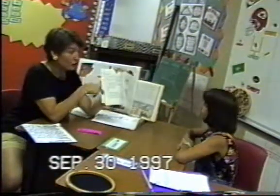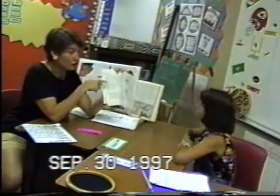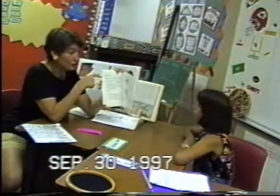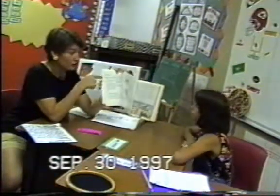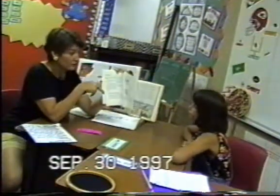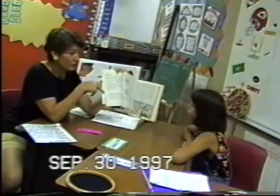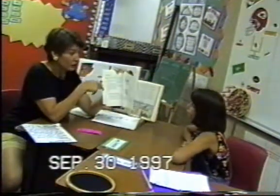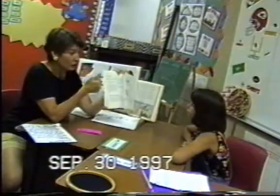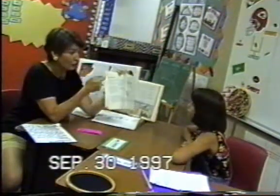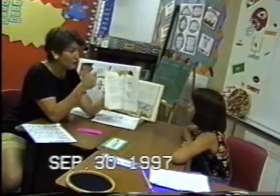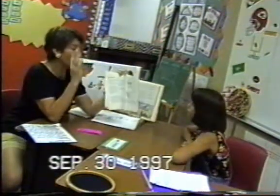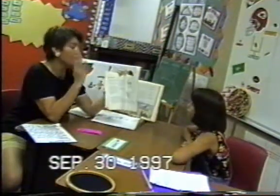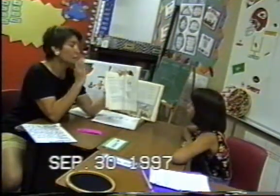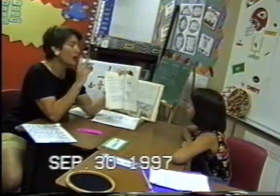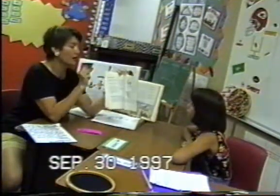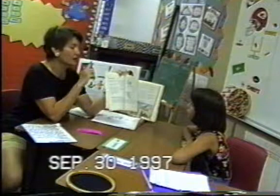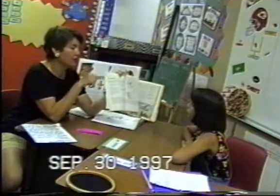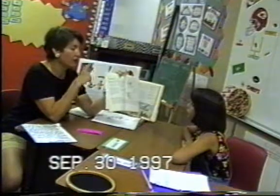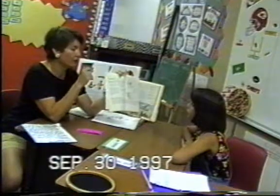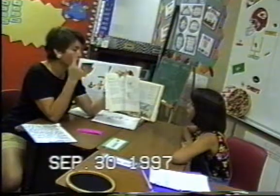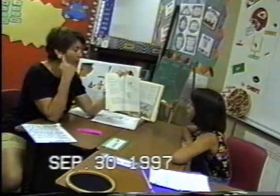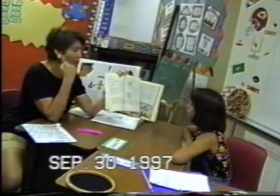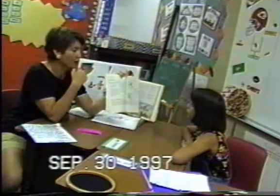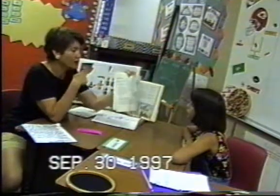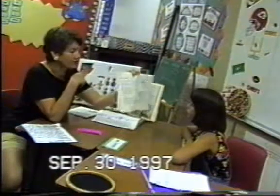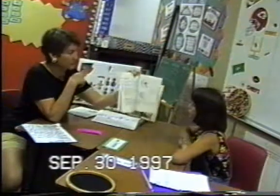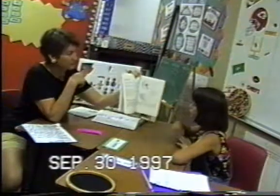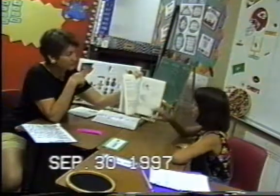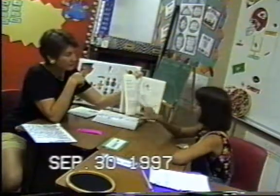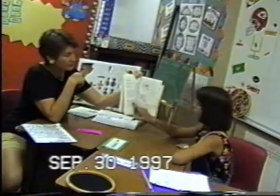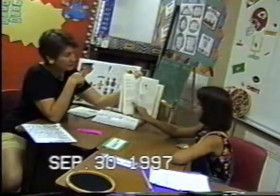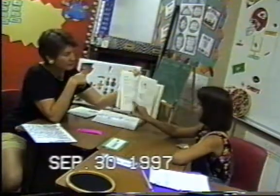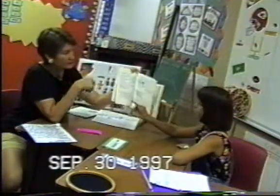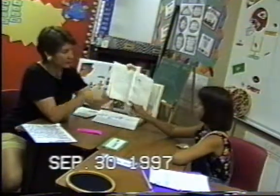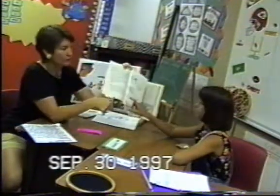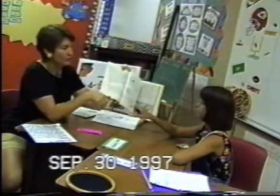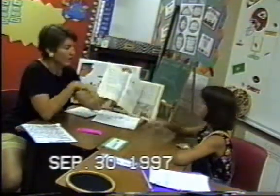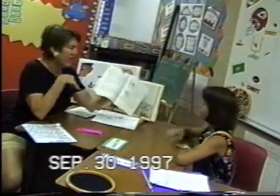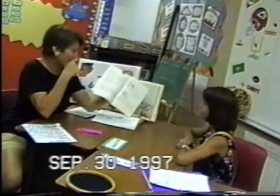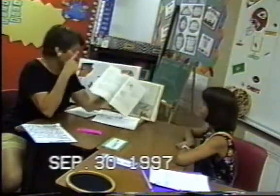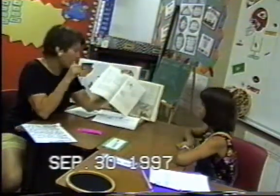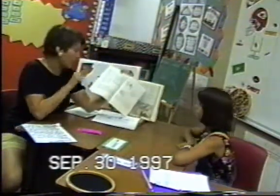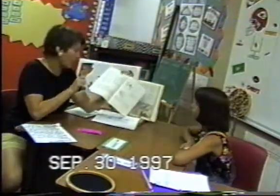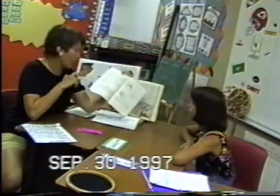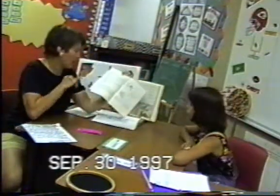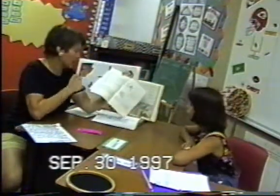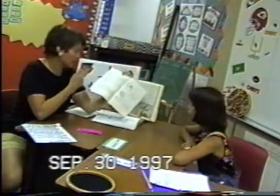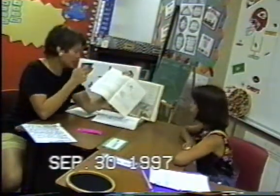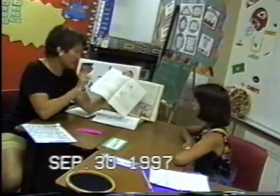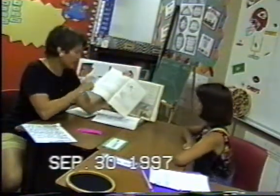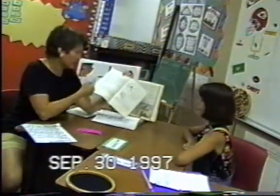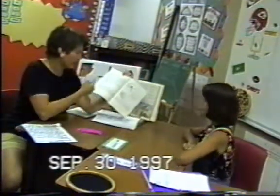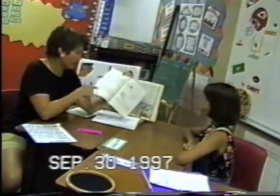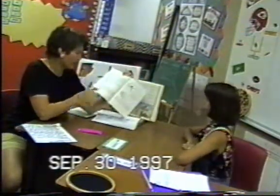two. Which one talks about the ear? This. I think I'll start